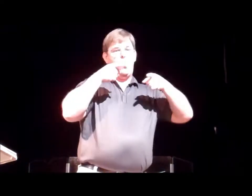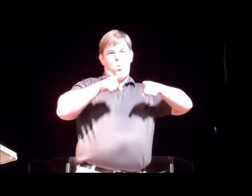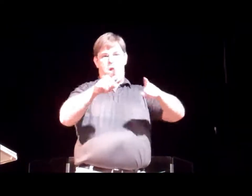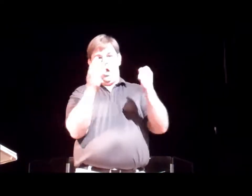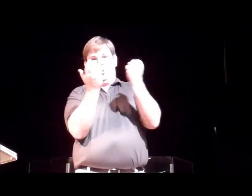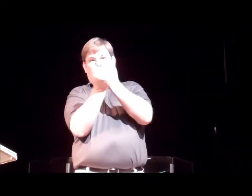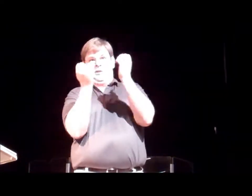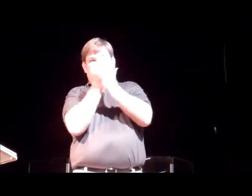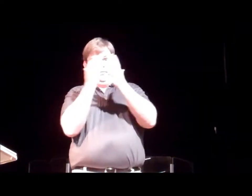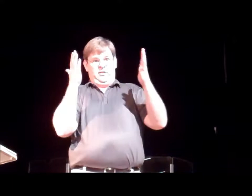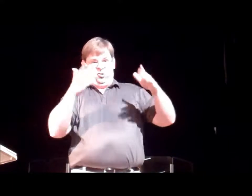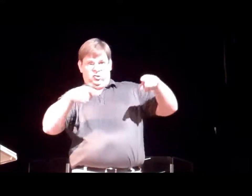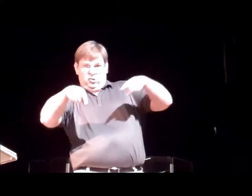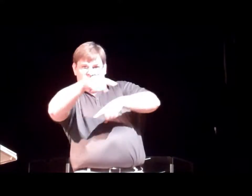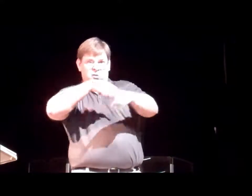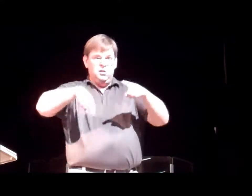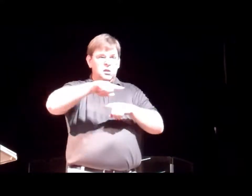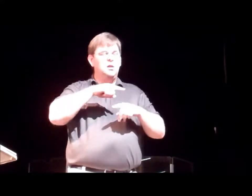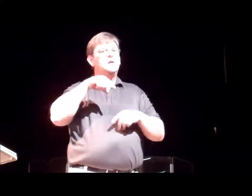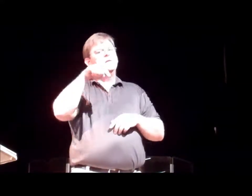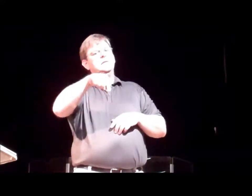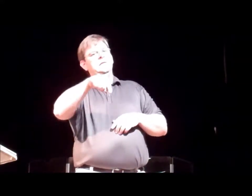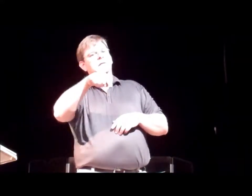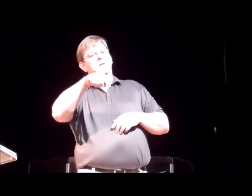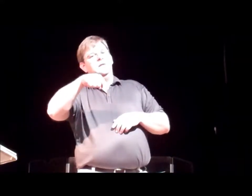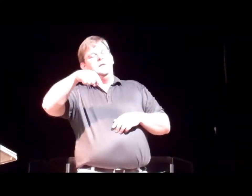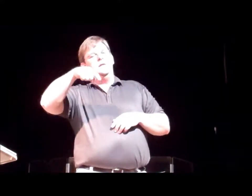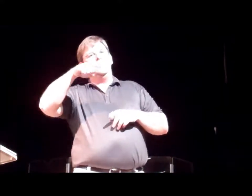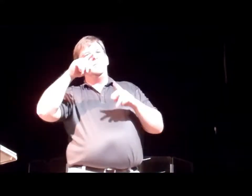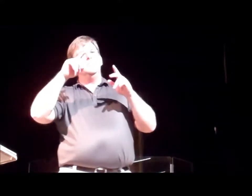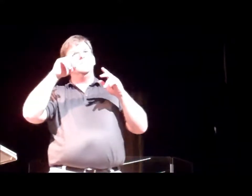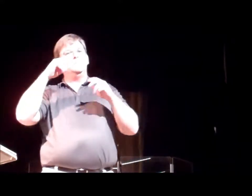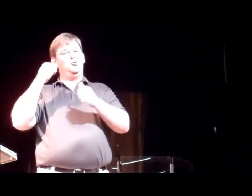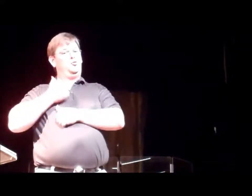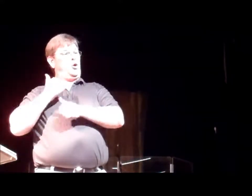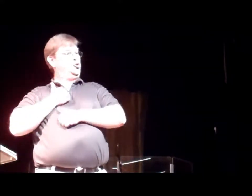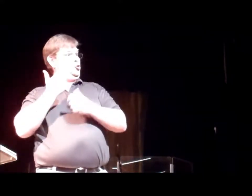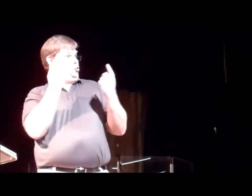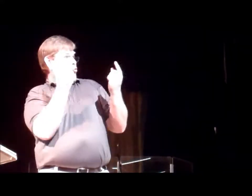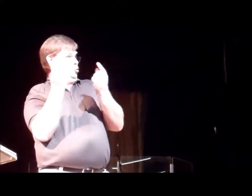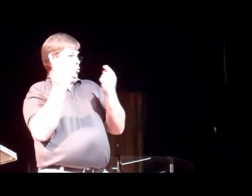They crucified him, and then the soldiers.